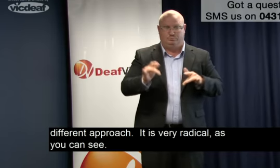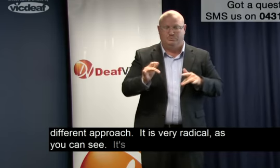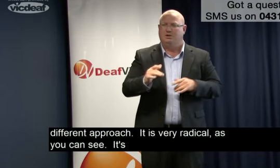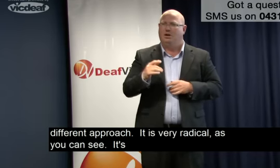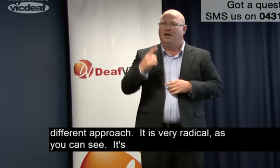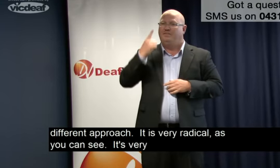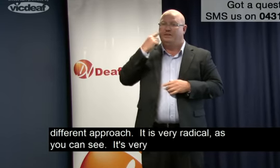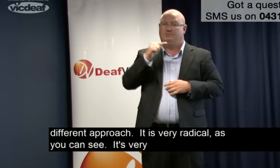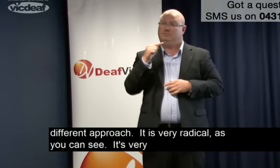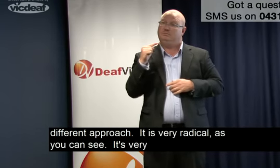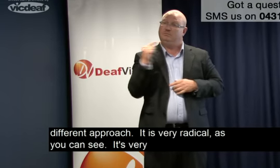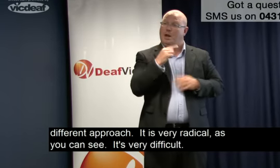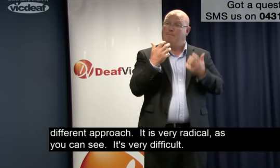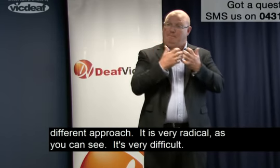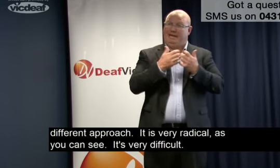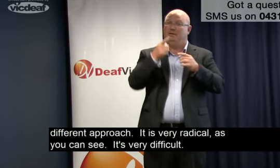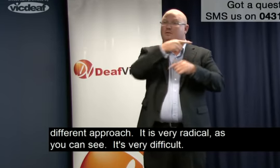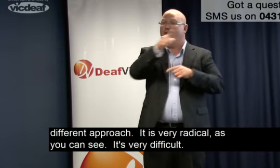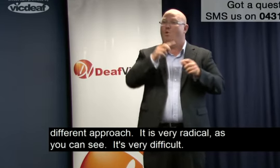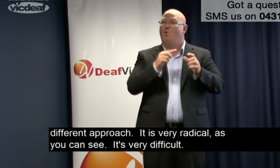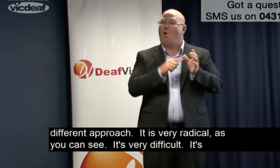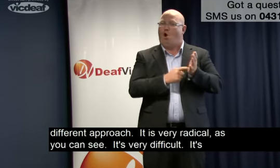We've never seen anything like this in place before.